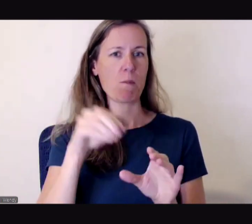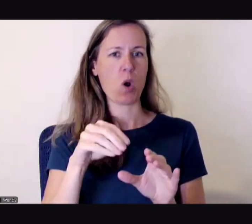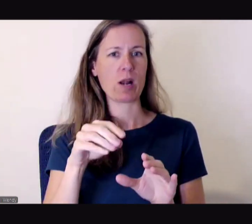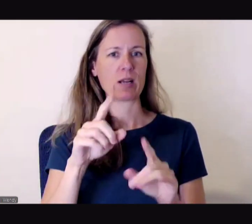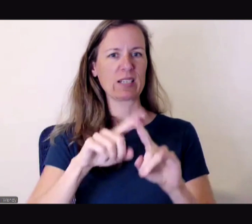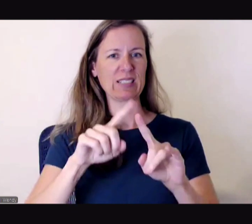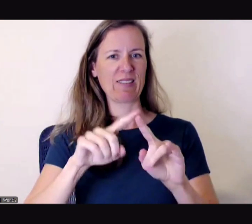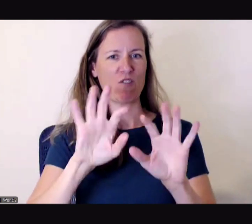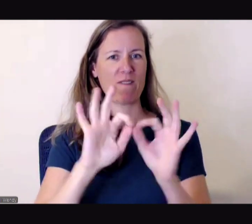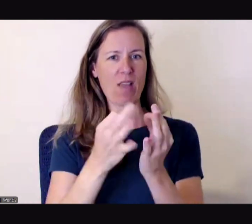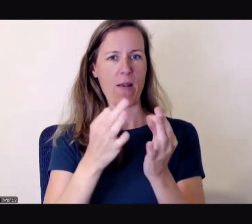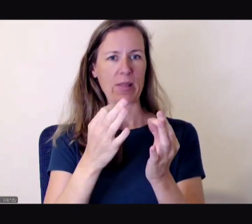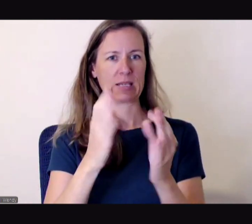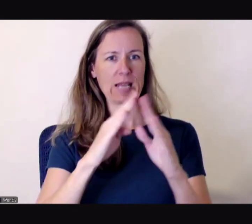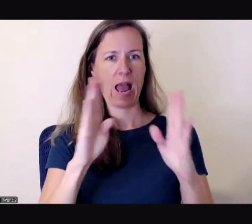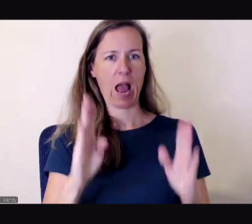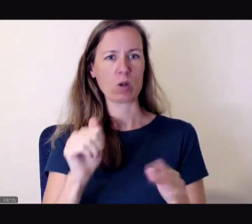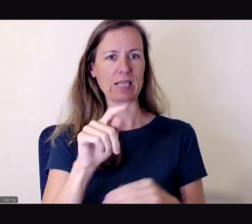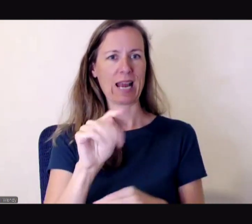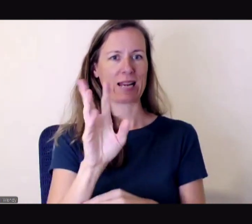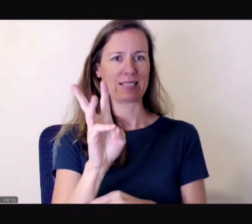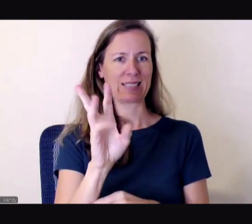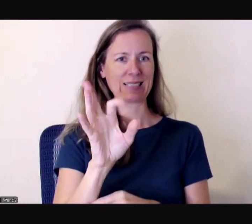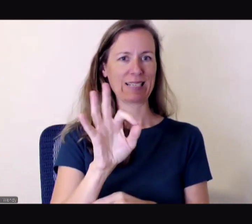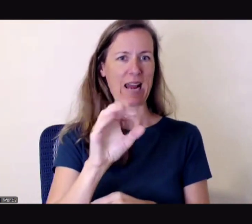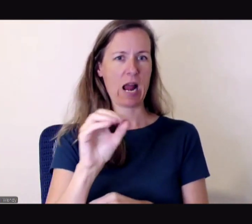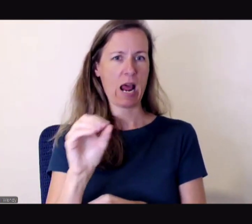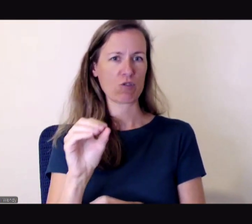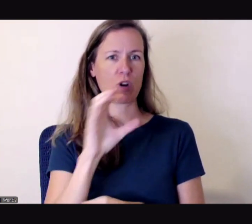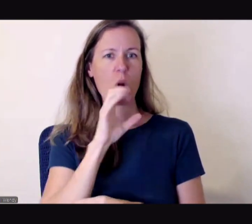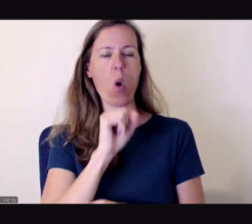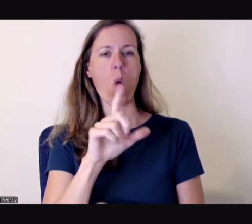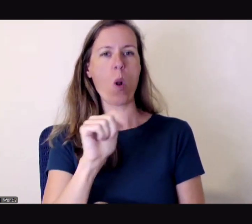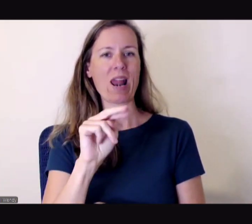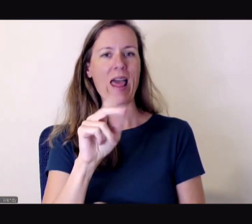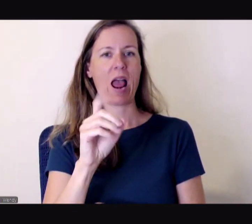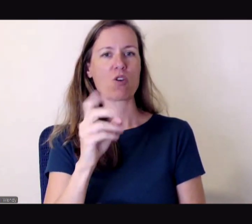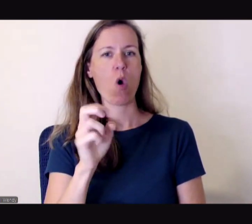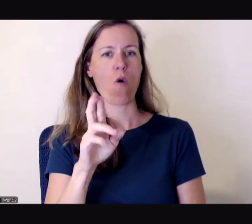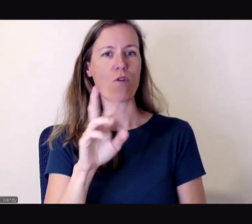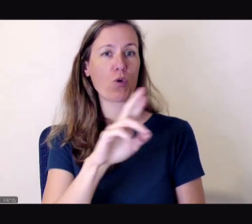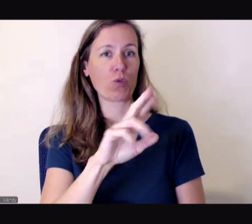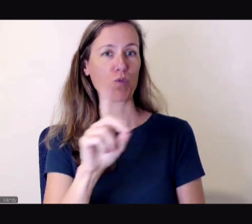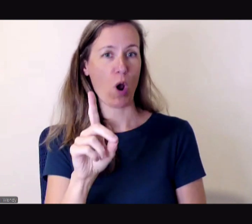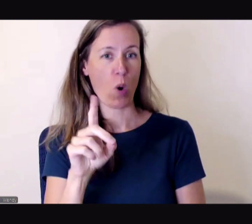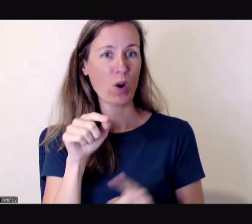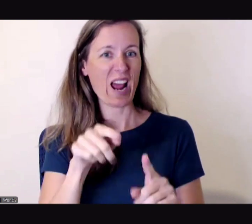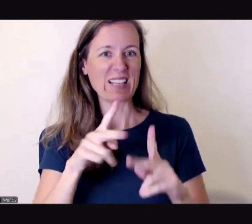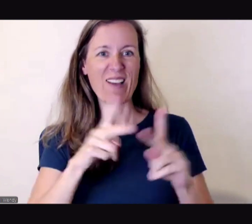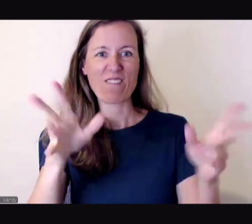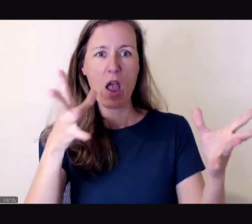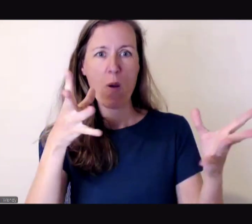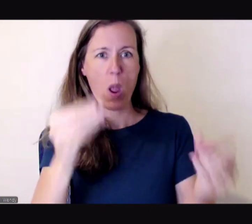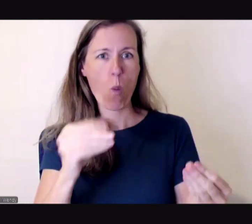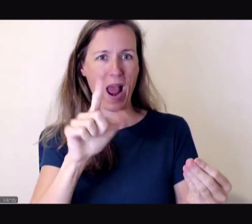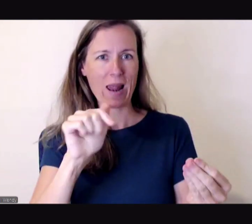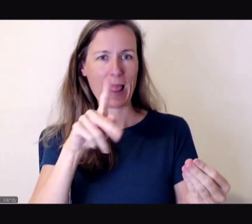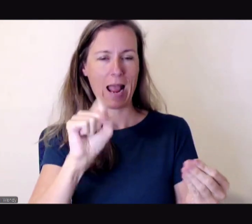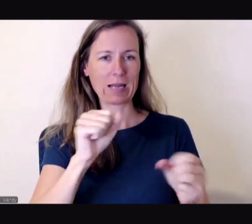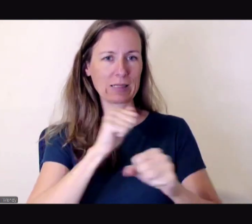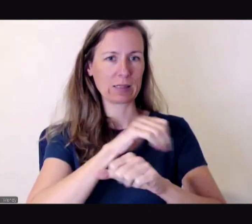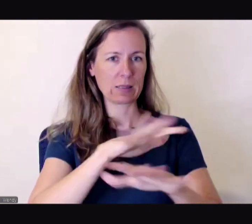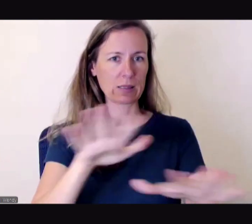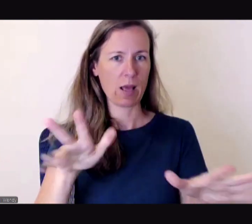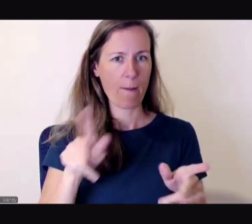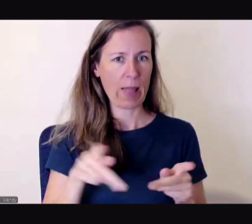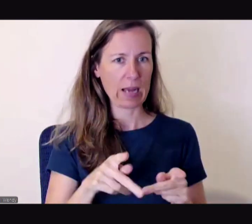wet wetland. There was a time a few years ago where they were going to put a rail yard there, and